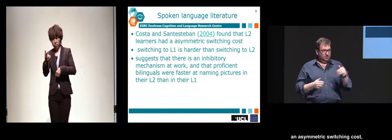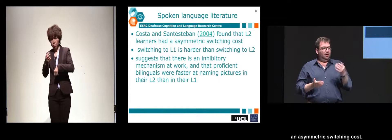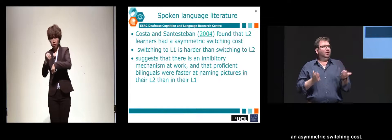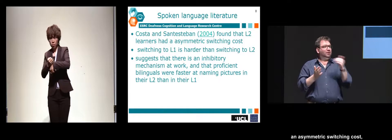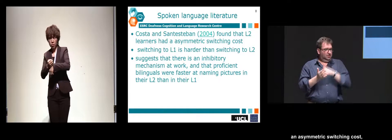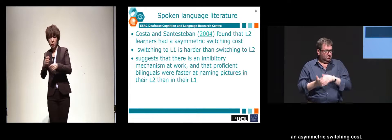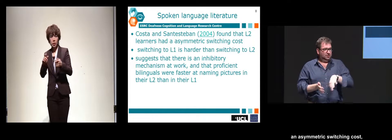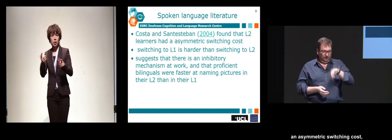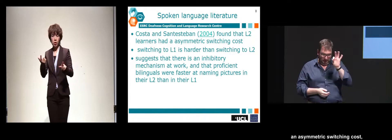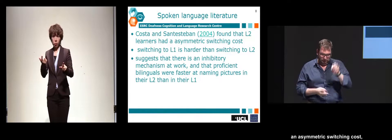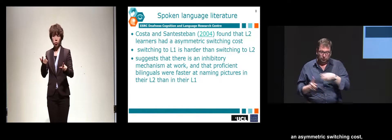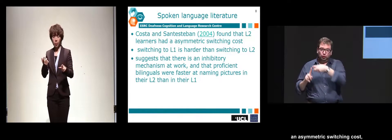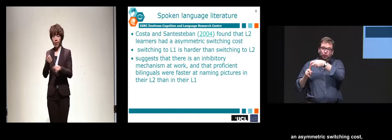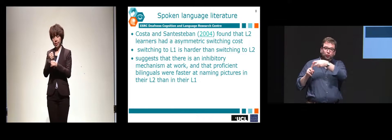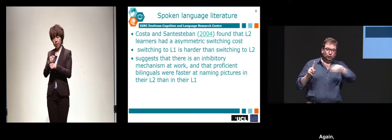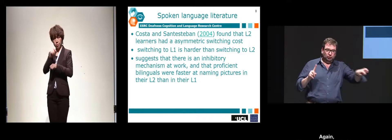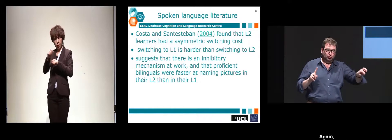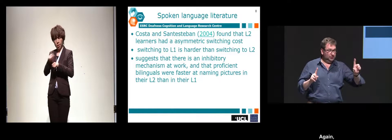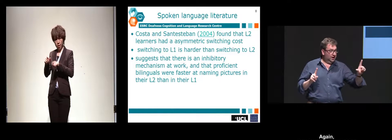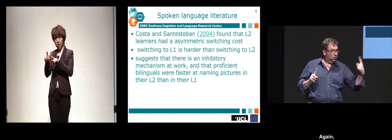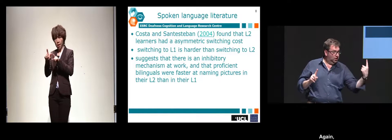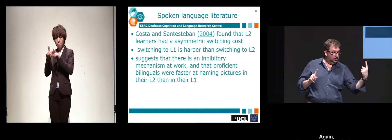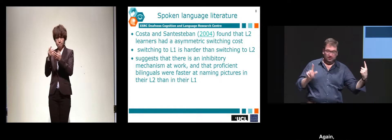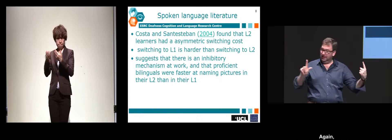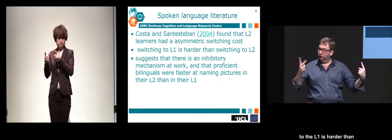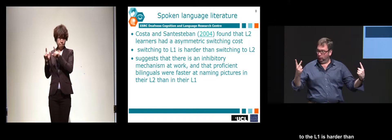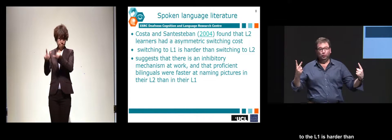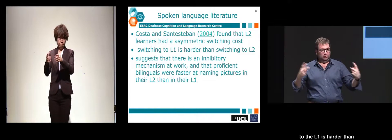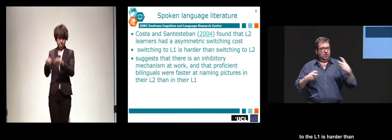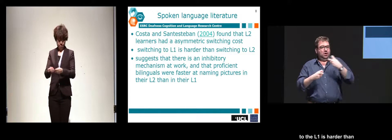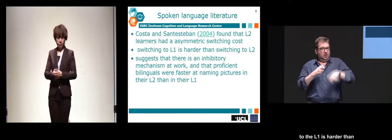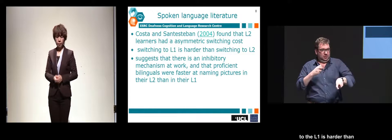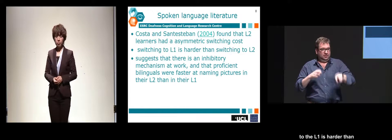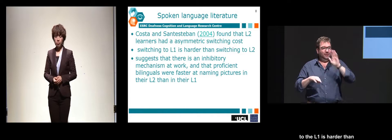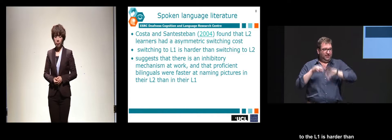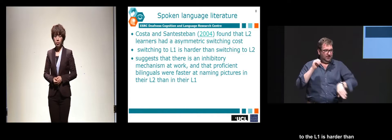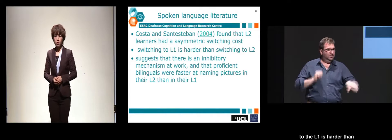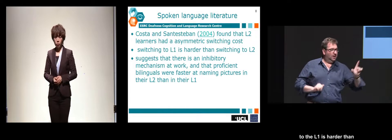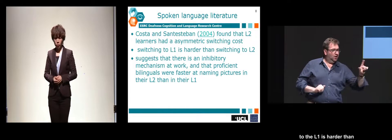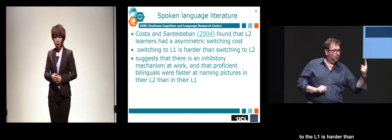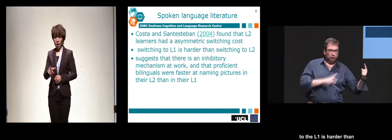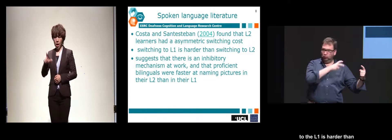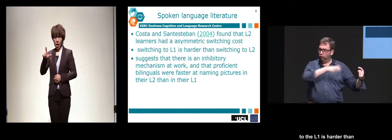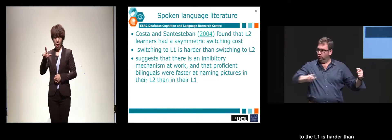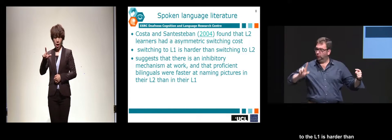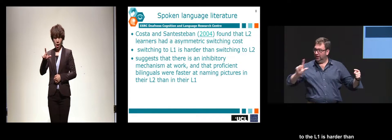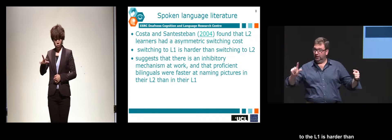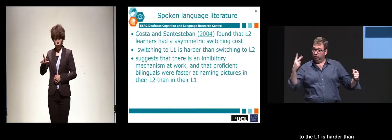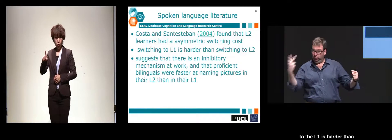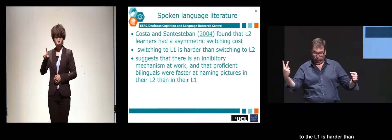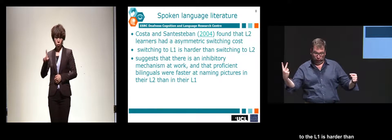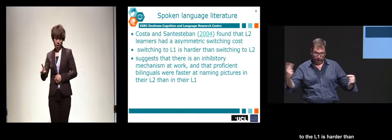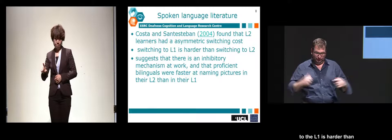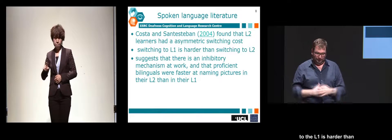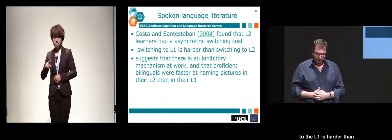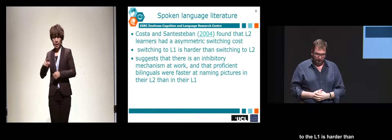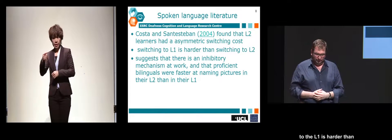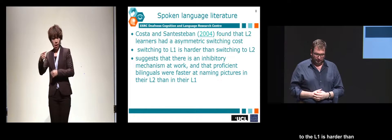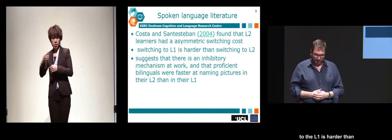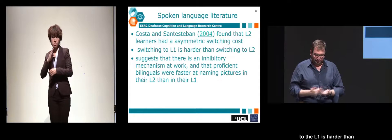A similar finding. So again, they found that switching to the L1 is harder than switching to the L2.